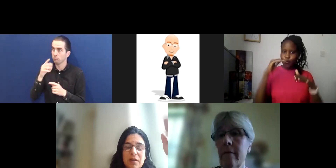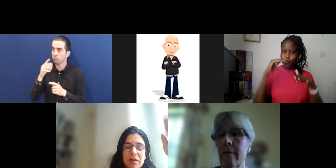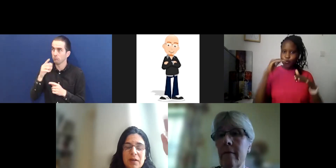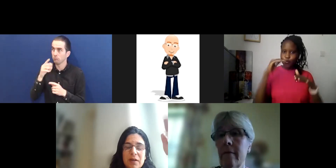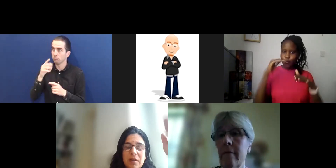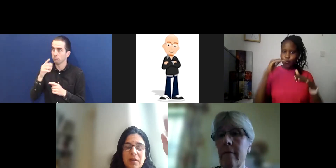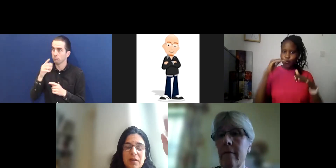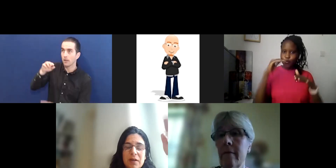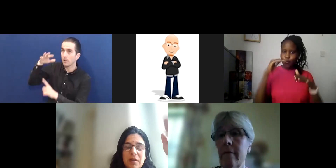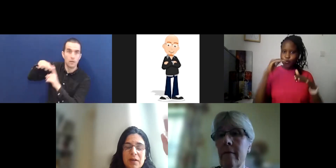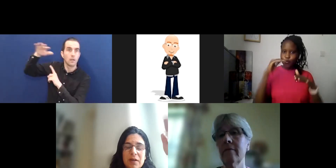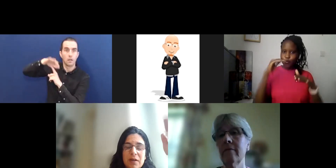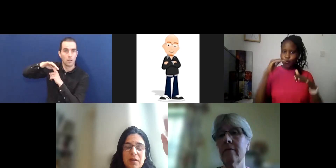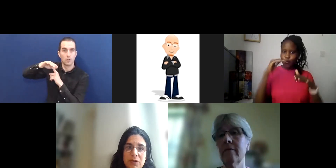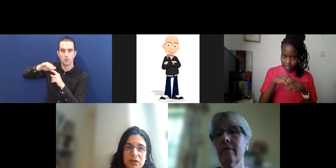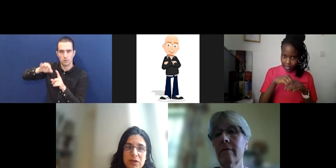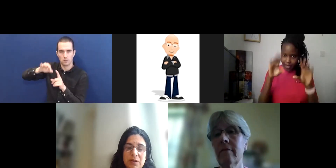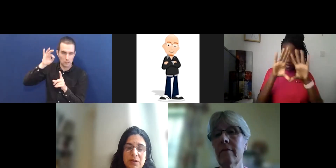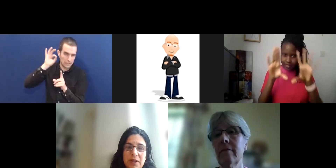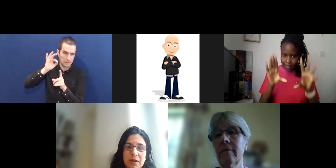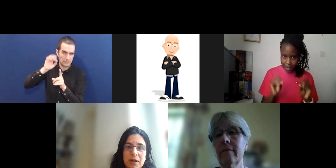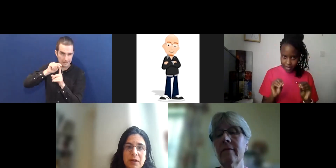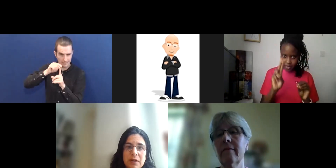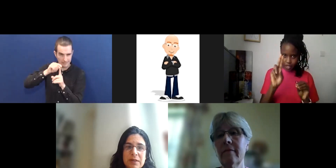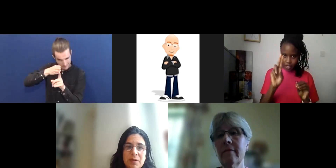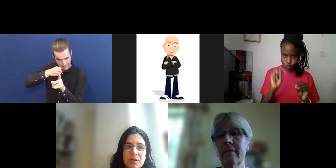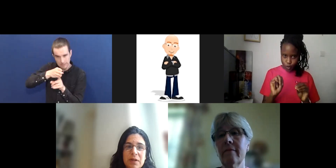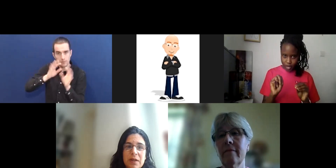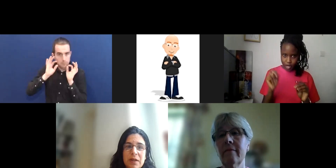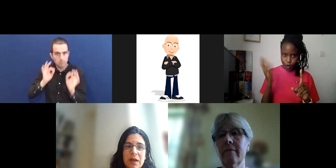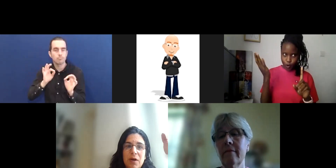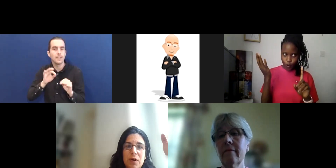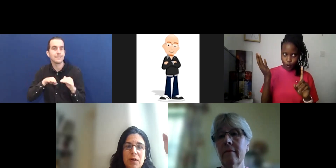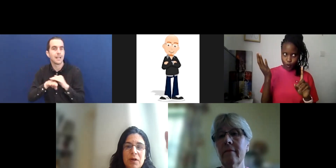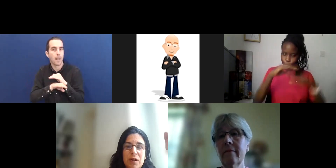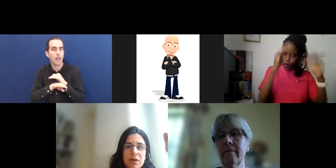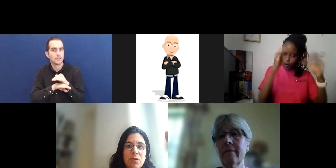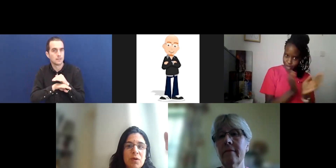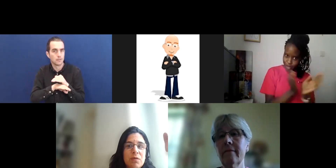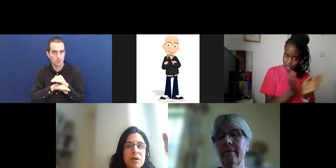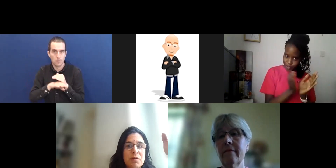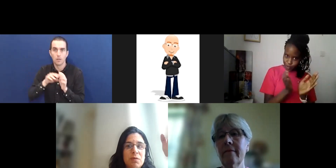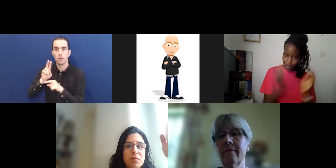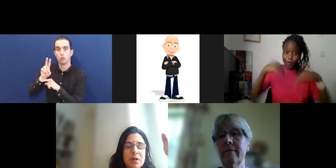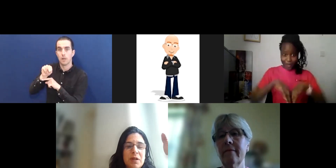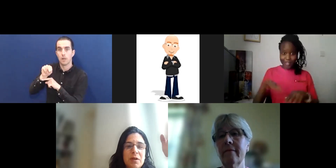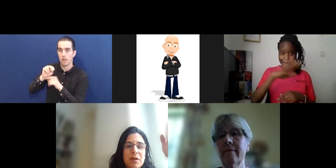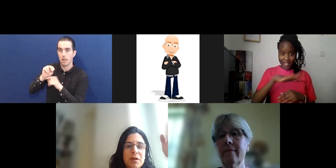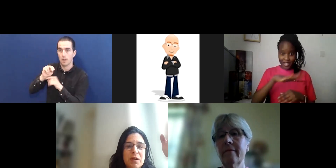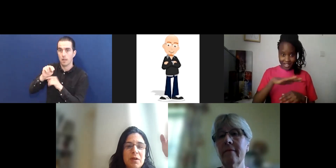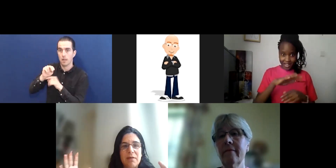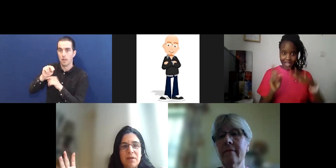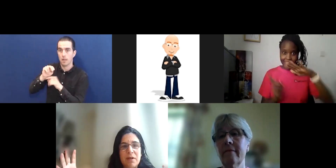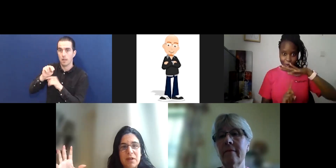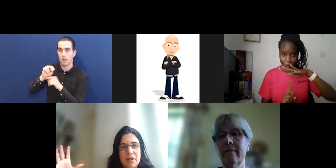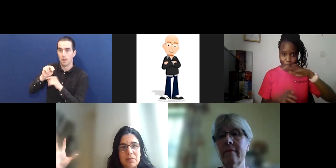the preamble, the UN Convention in this area. This is something that in our work, we really are